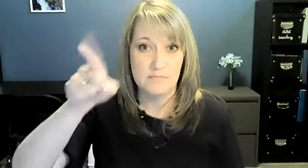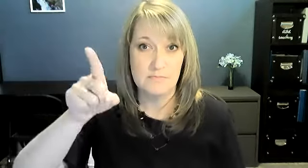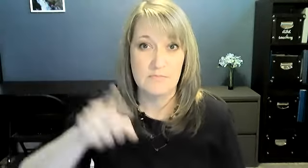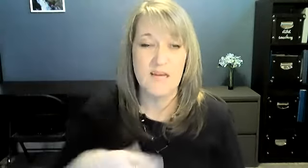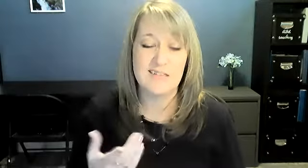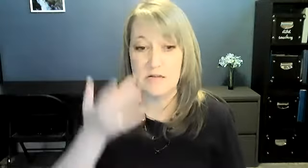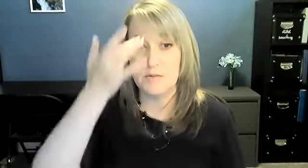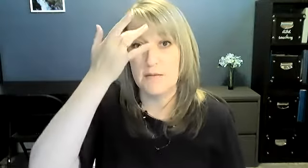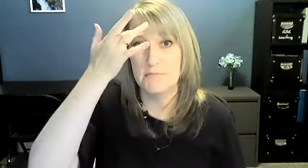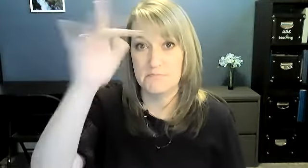I send it this way.